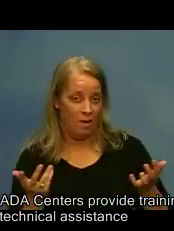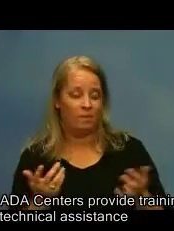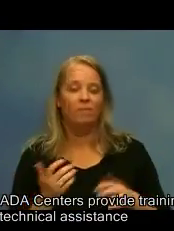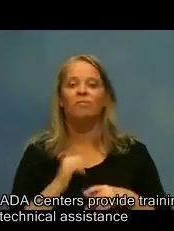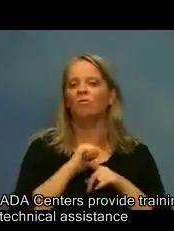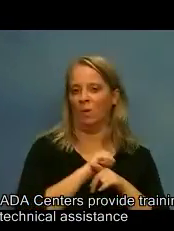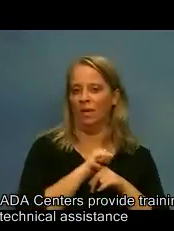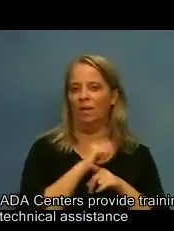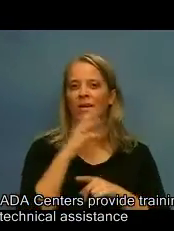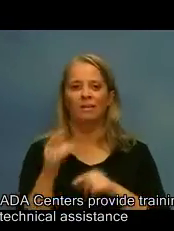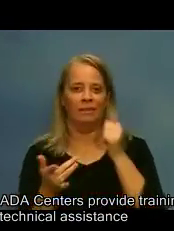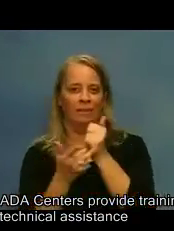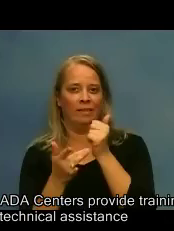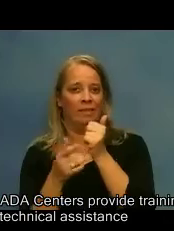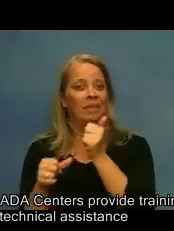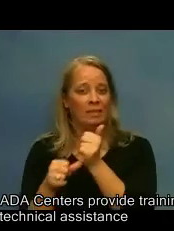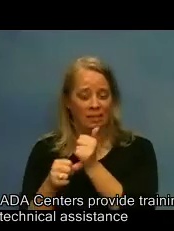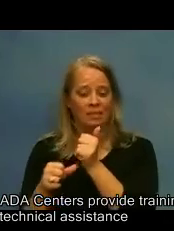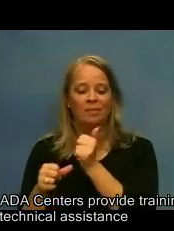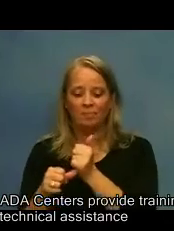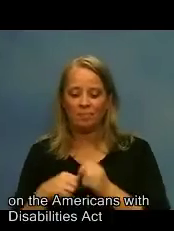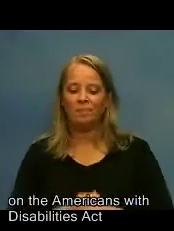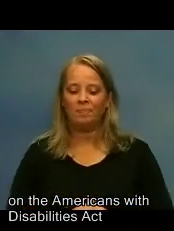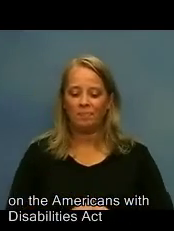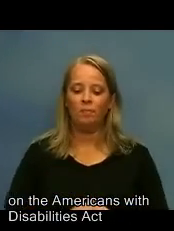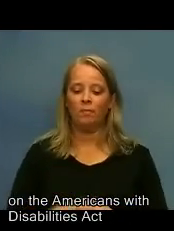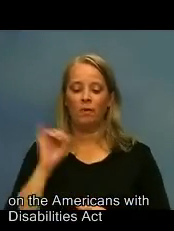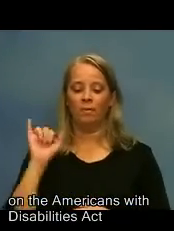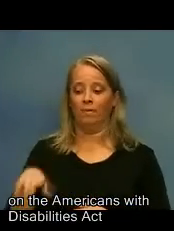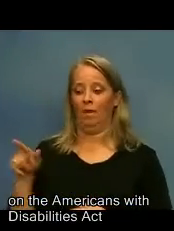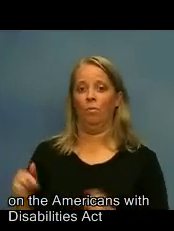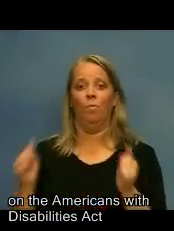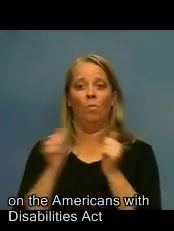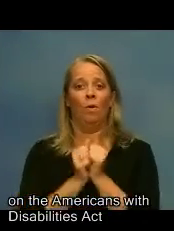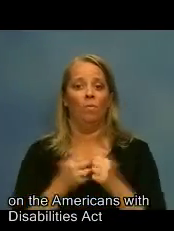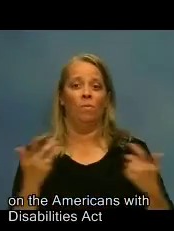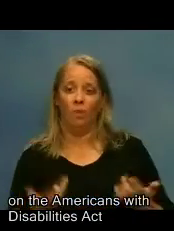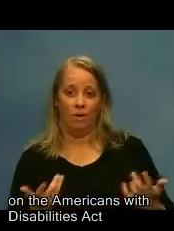and technical assistance... On the Americans with Disabilities Act...